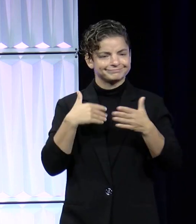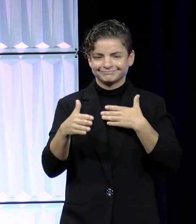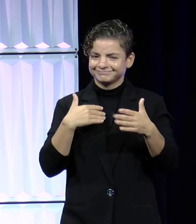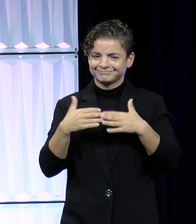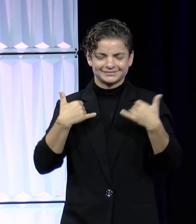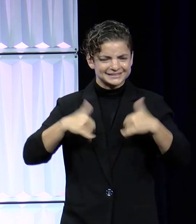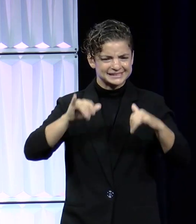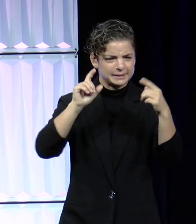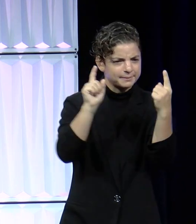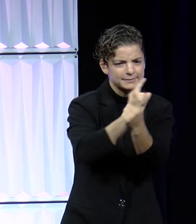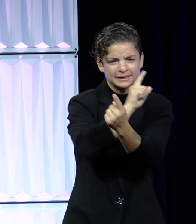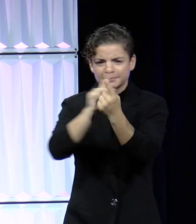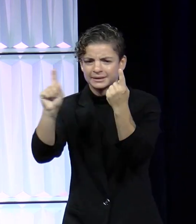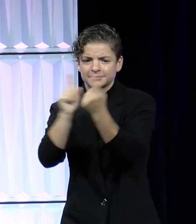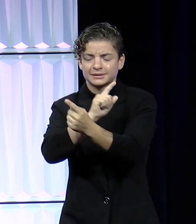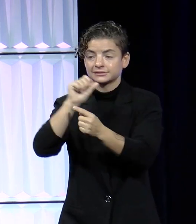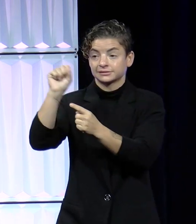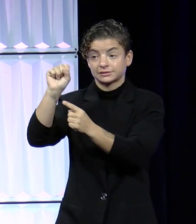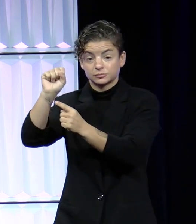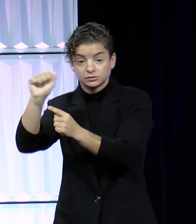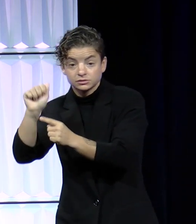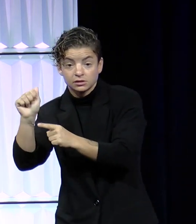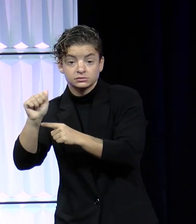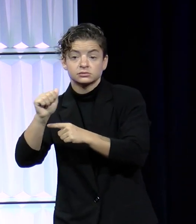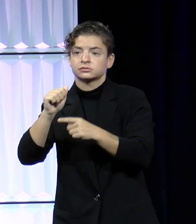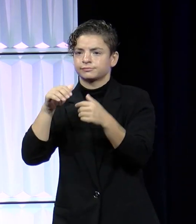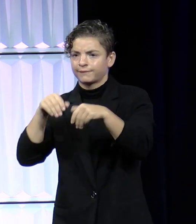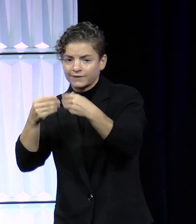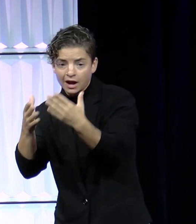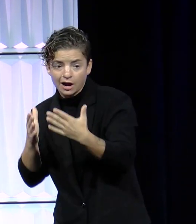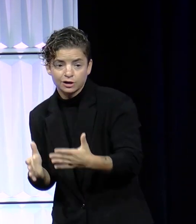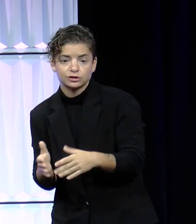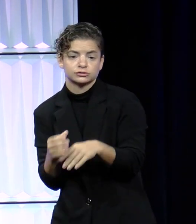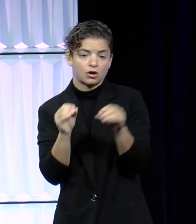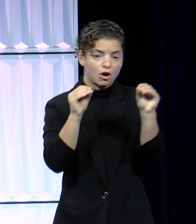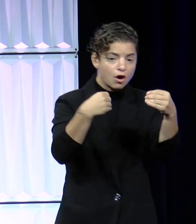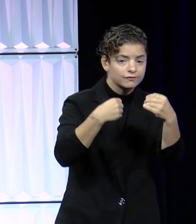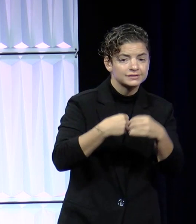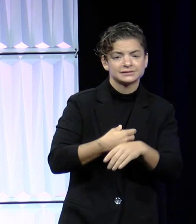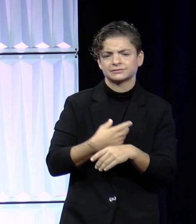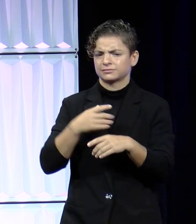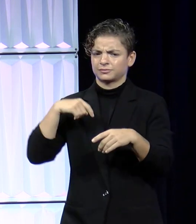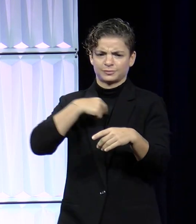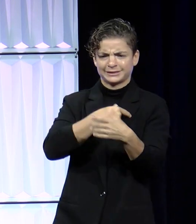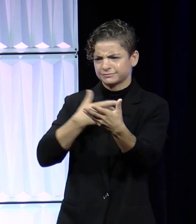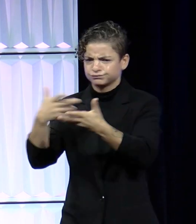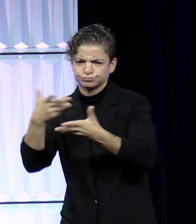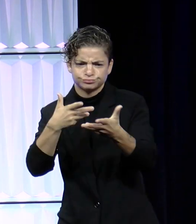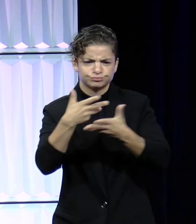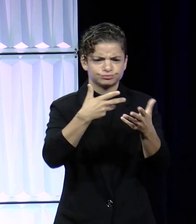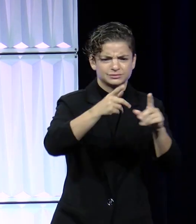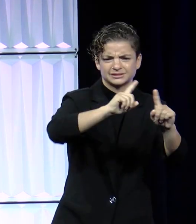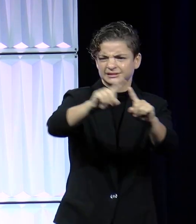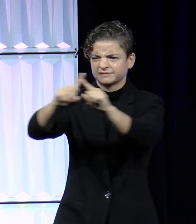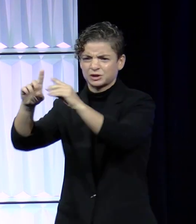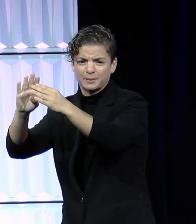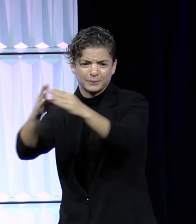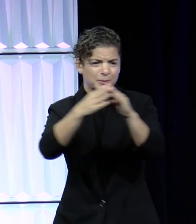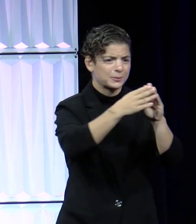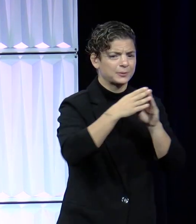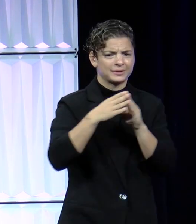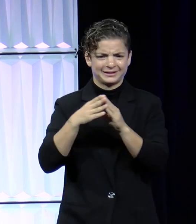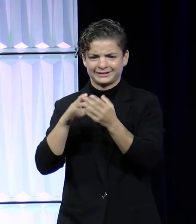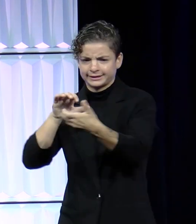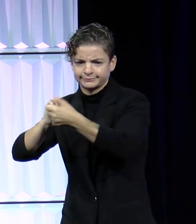and with SARTs and with a lot of organizations who are serving communities and survivors, and they would never consider themselves victim service